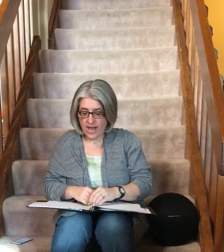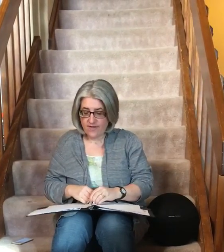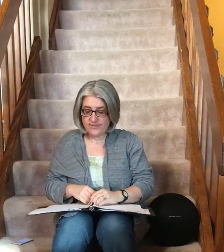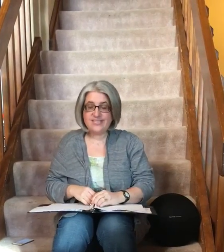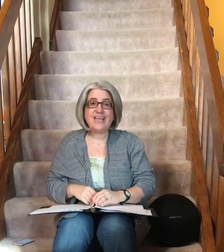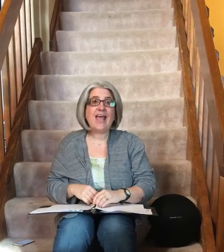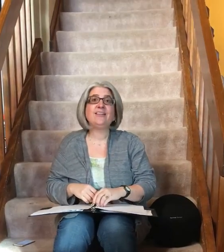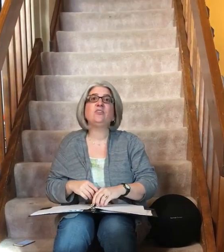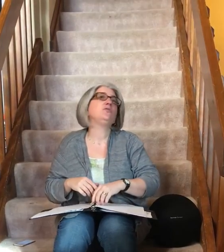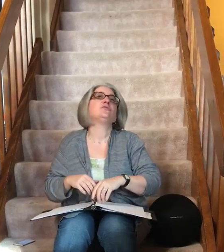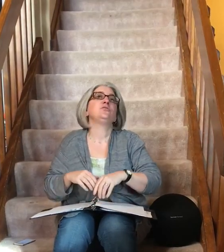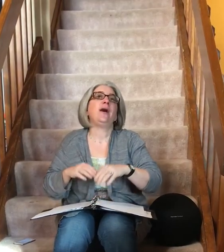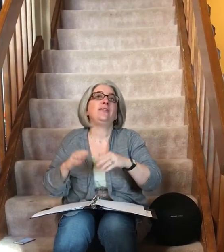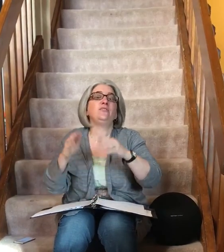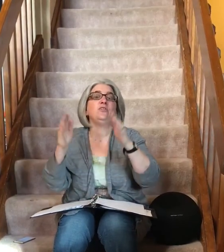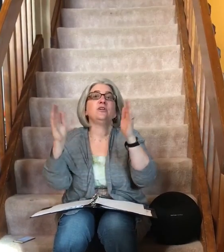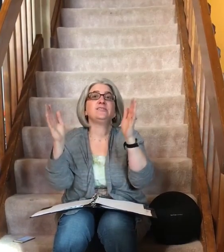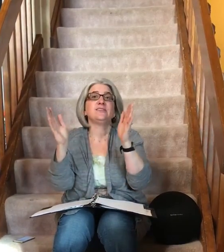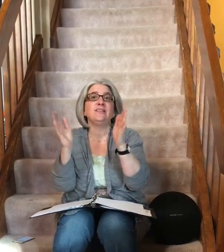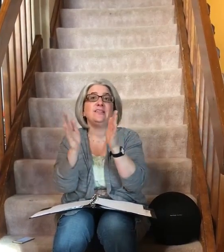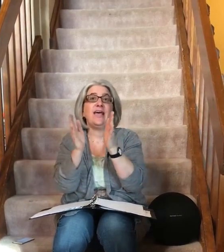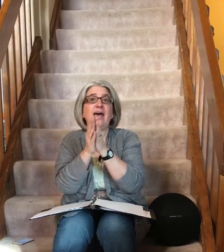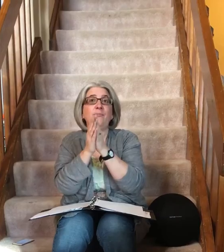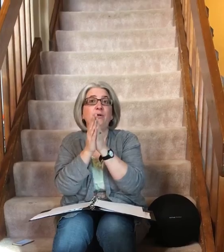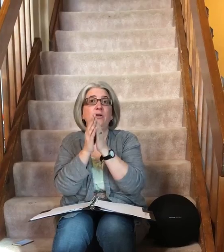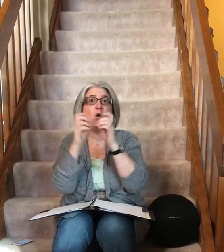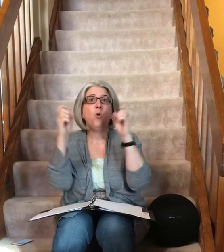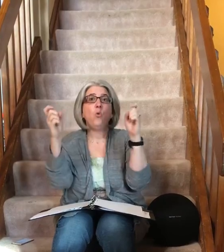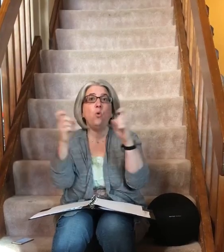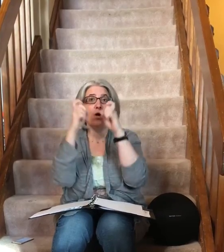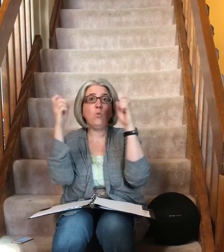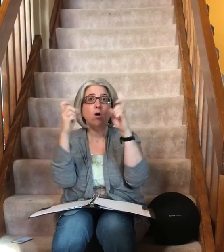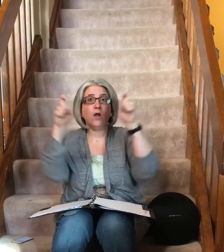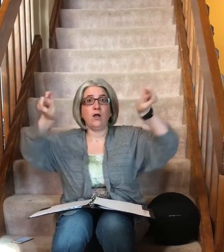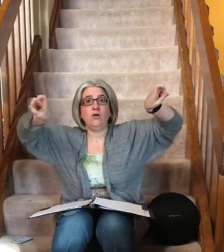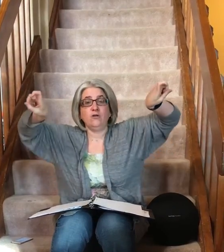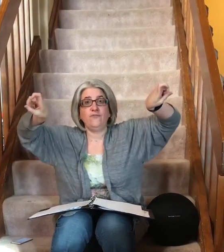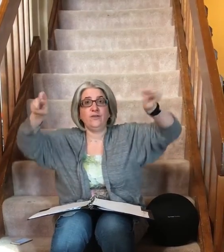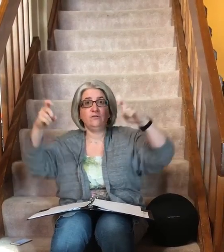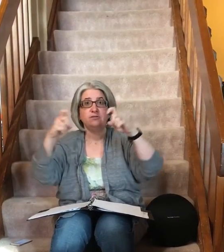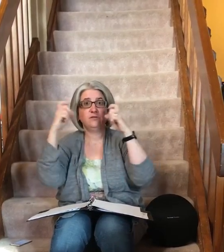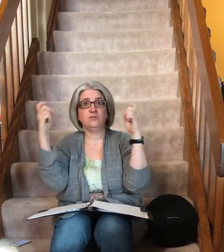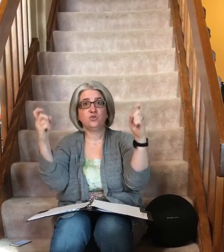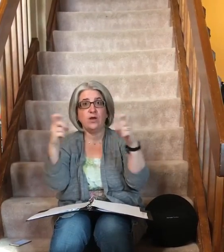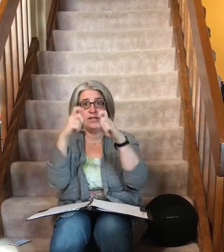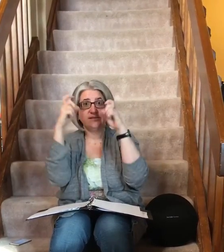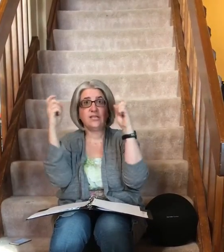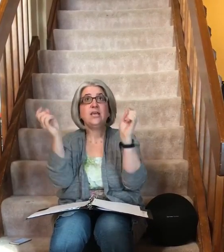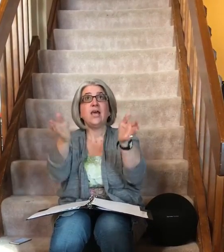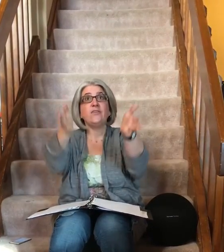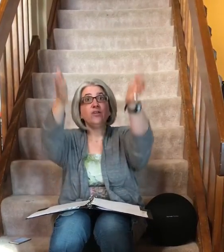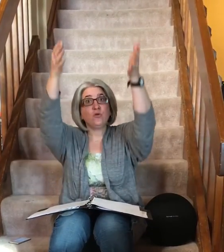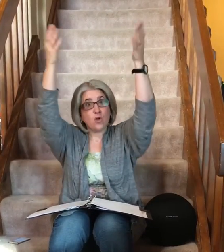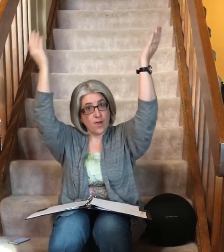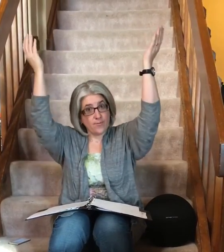have sing hallelujah. So hallelujah is clap, hookah, hookah, hookah, fingers, twice, and then you go up.